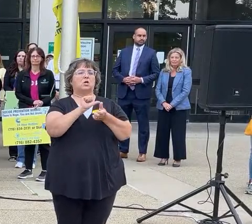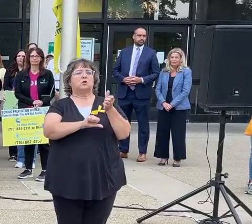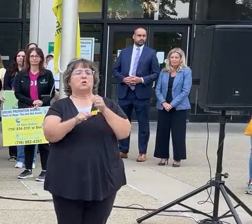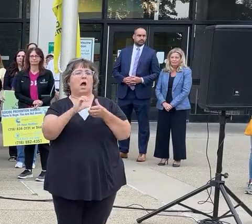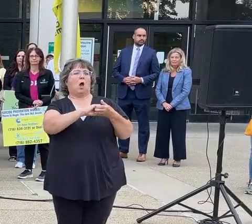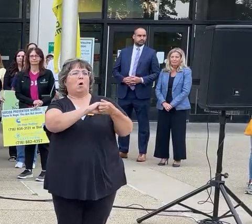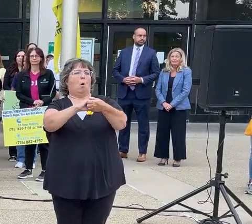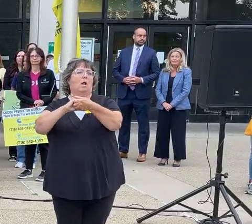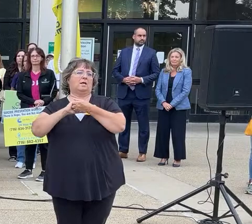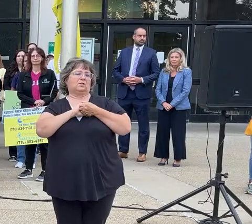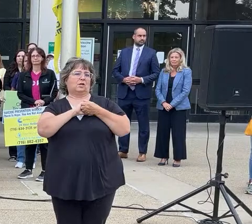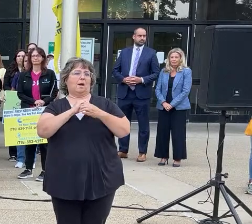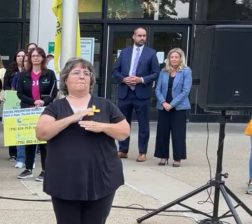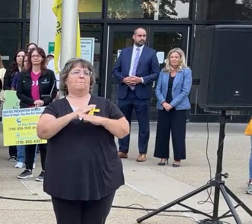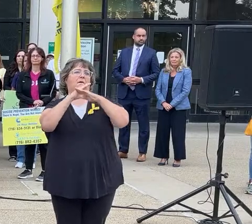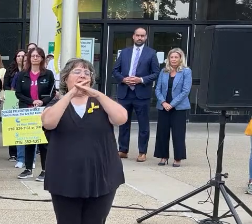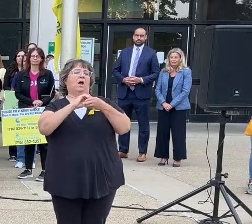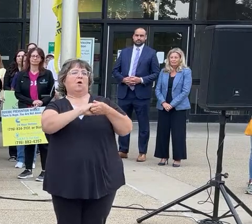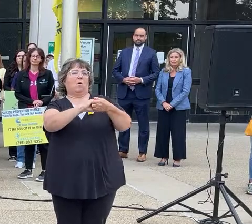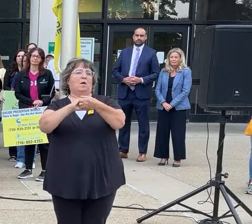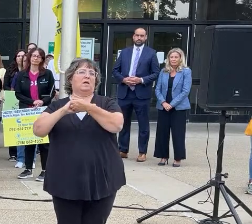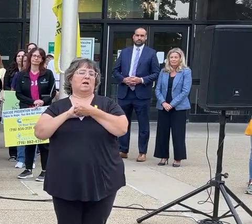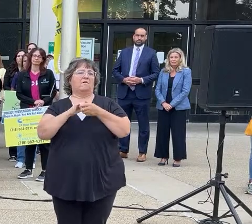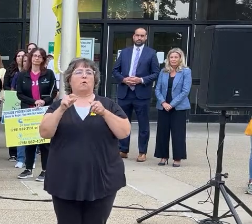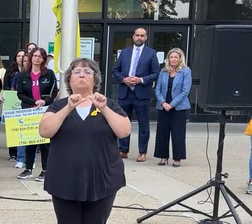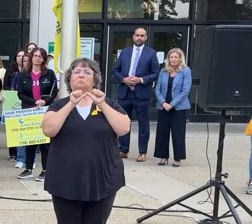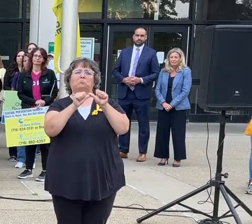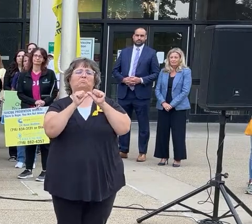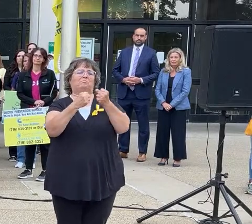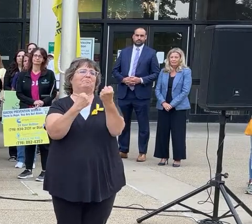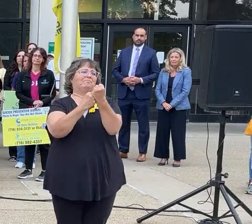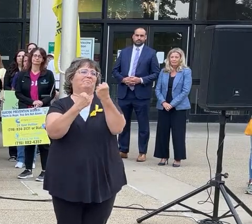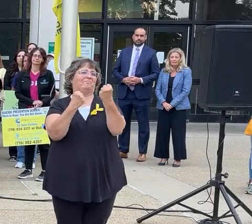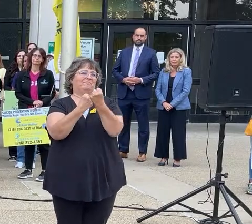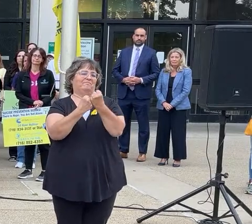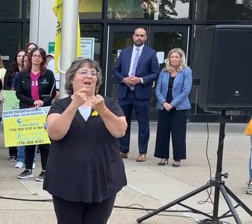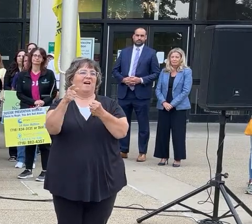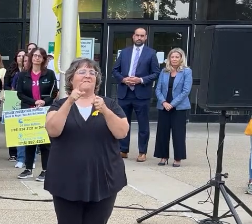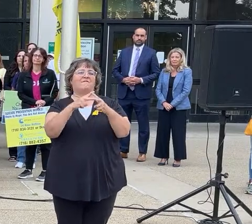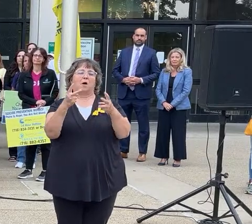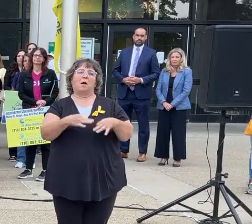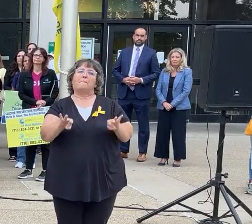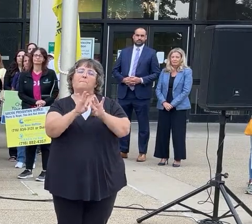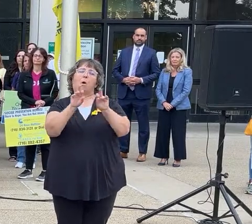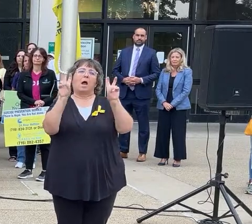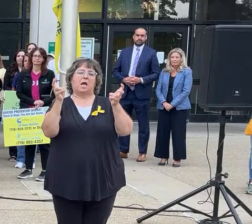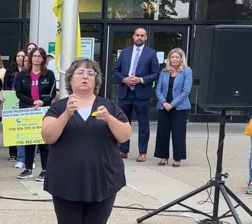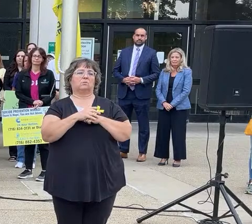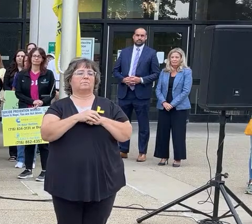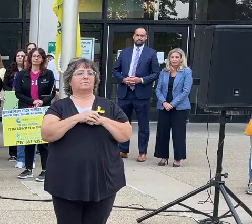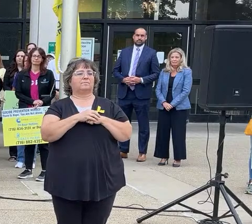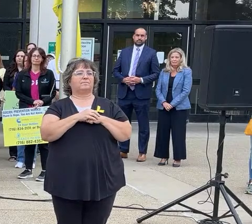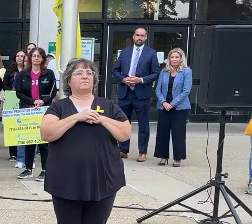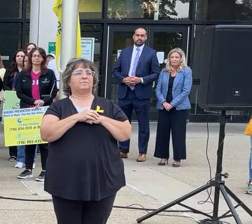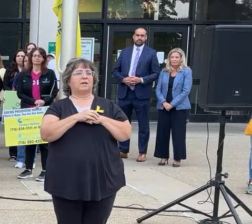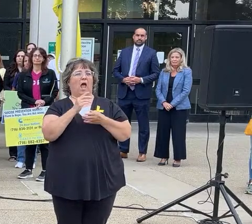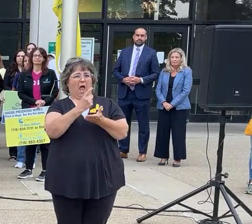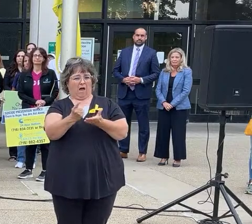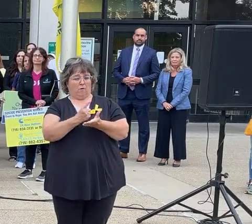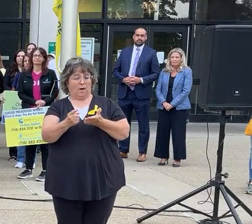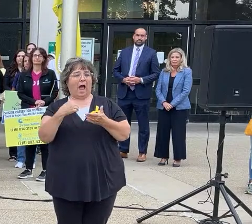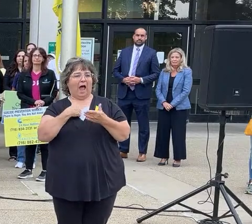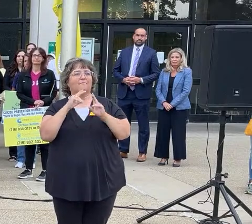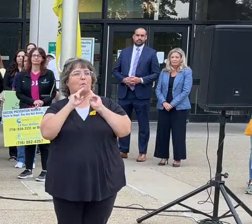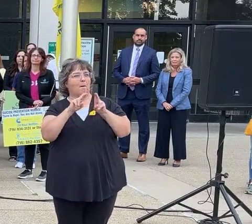Suicide Coalition, Prevention Coalition, for their continued advocacy of this very important issue. Each week I